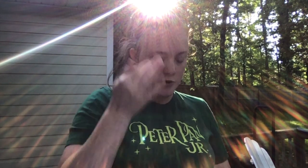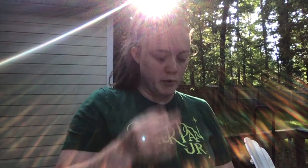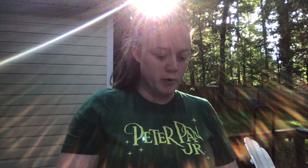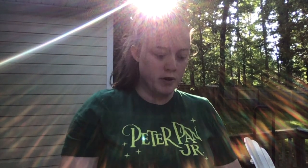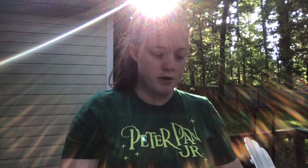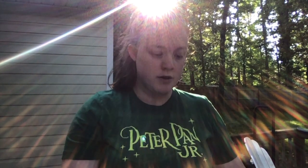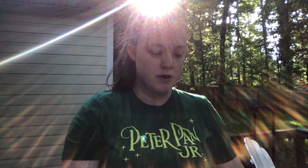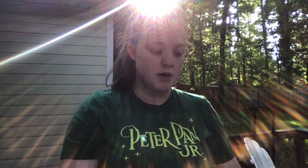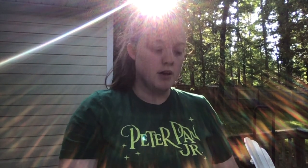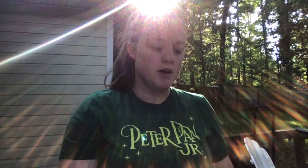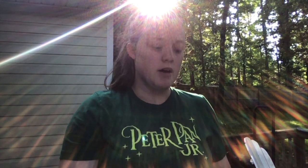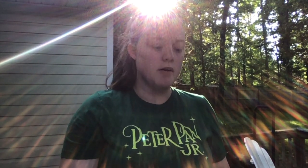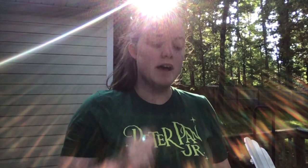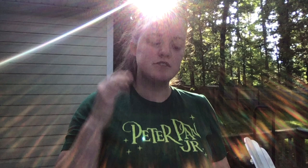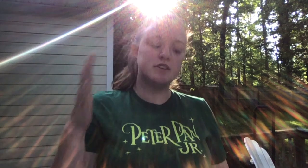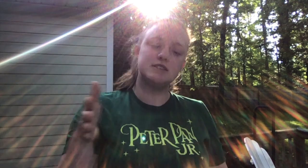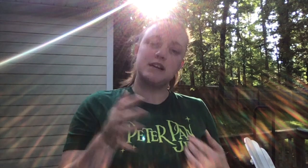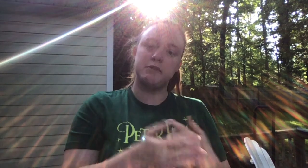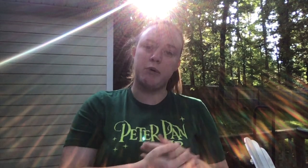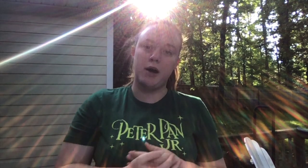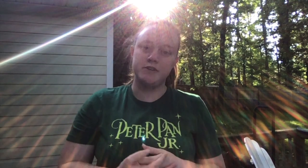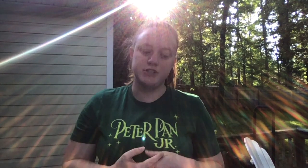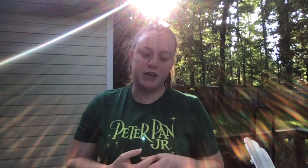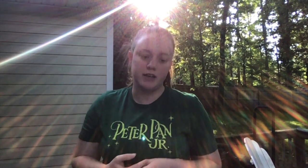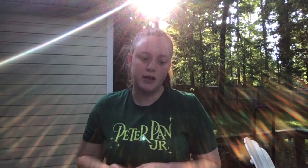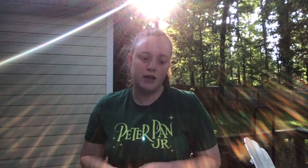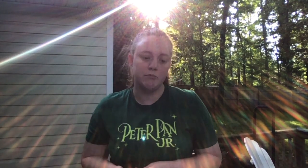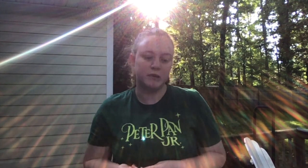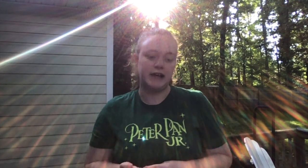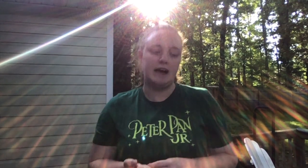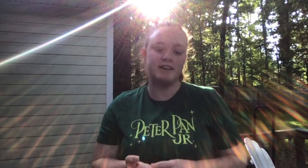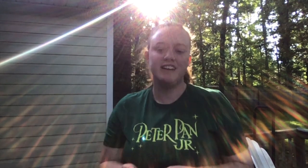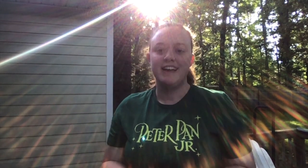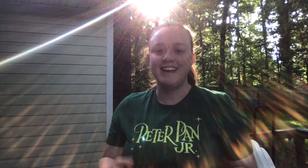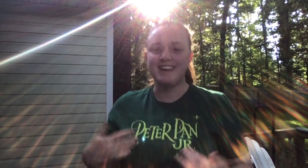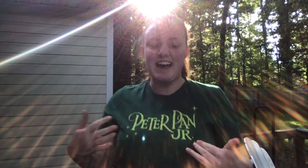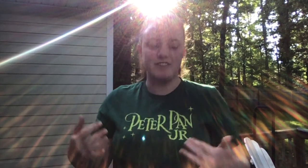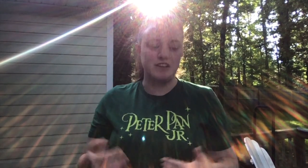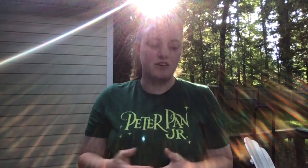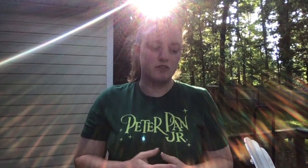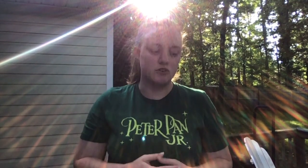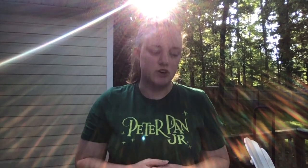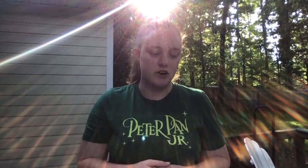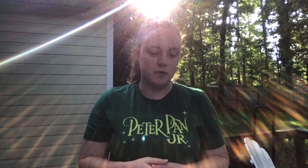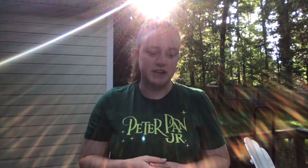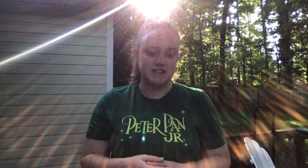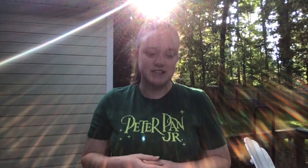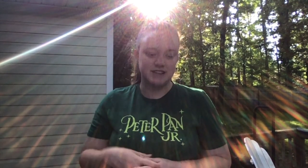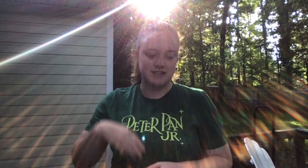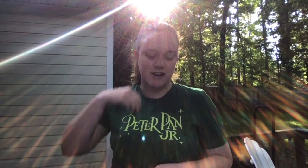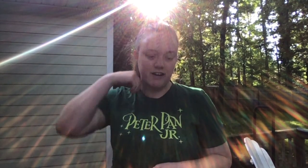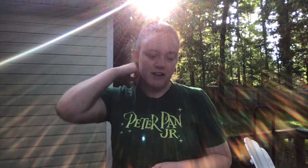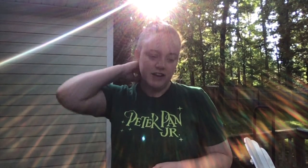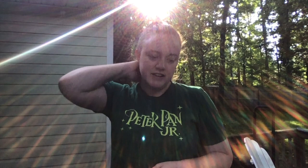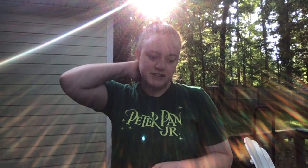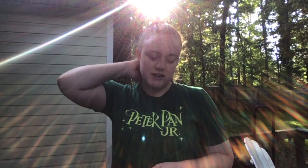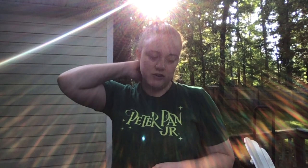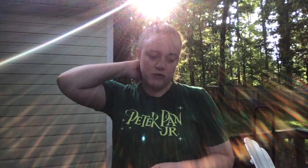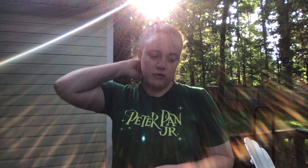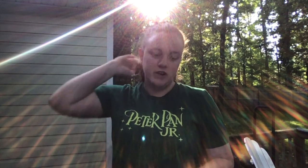to, actually, let's stay with Bob and Jane Black and Kathy, their little daughter. We didn't discuss her. So if